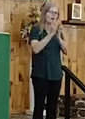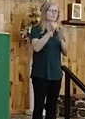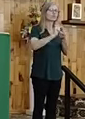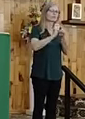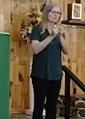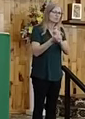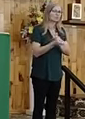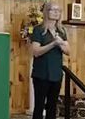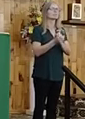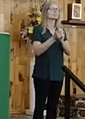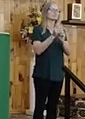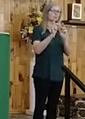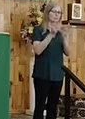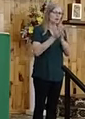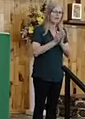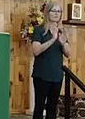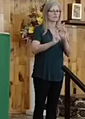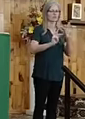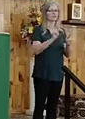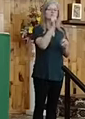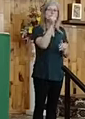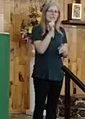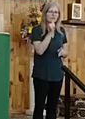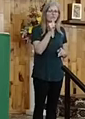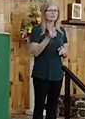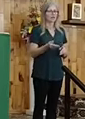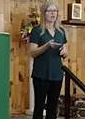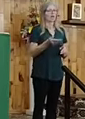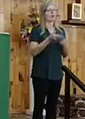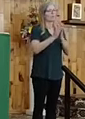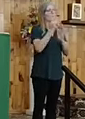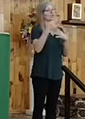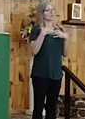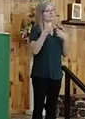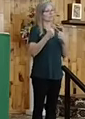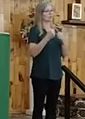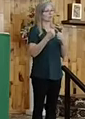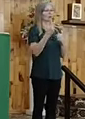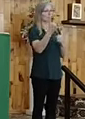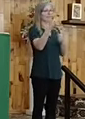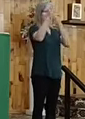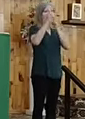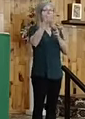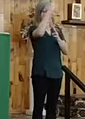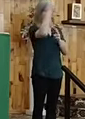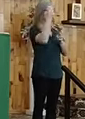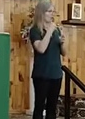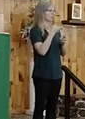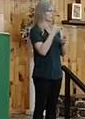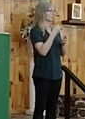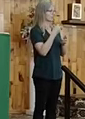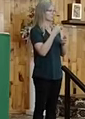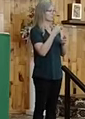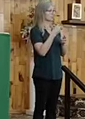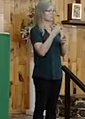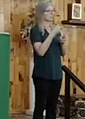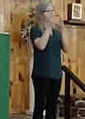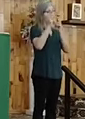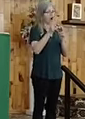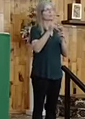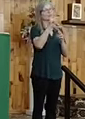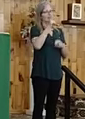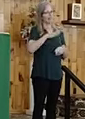for the people who are suffering in Cuba. And let us pray for healing. So let's say one Hail Mary in honor of Our Lady of Charity on her